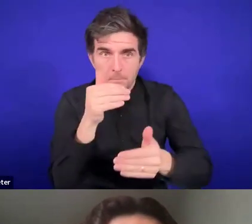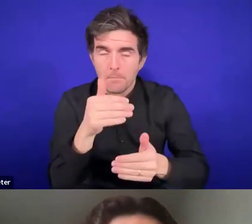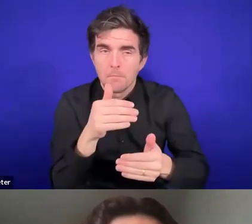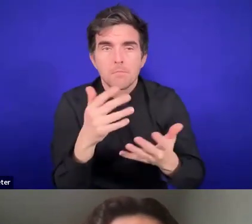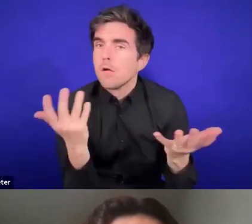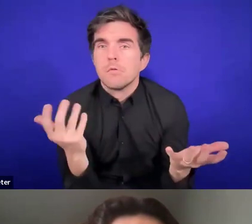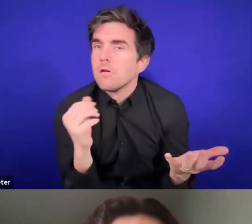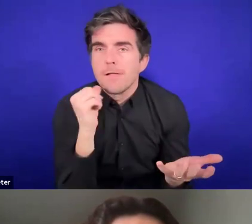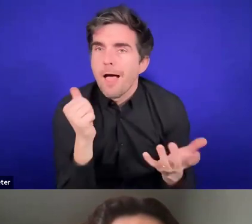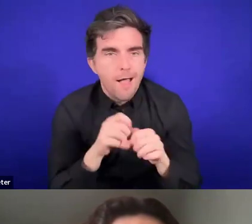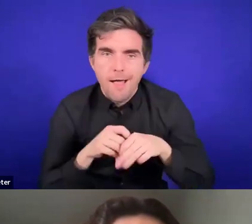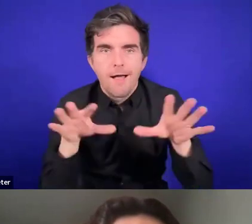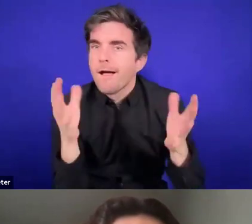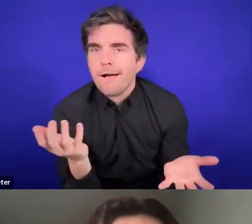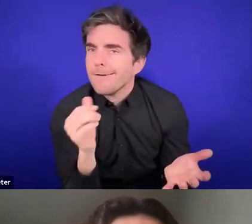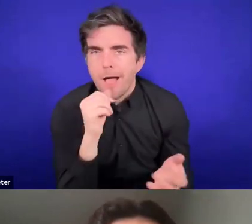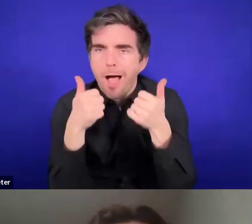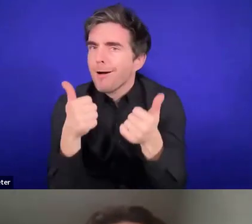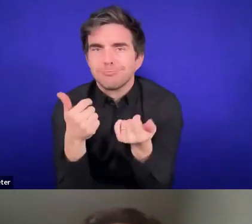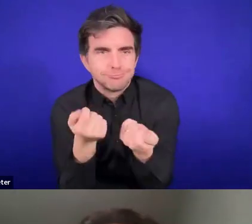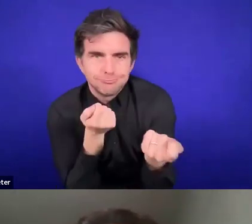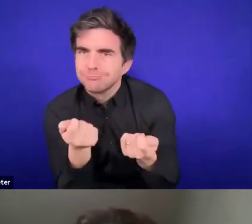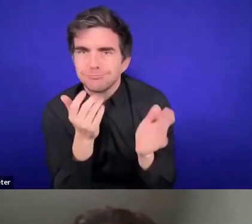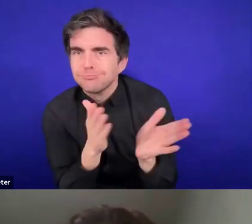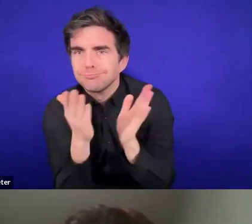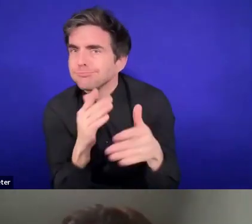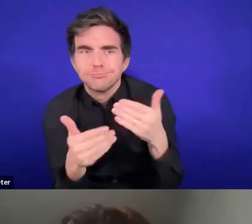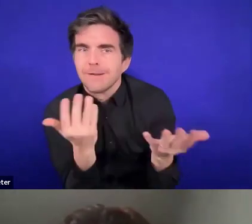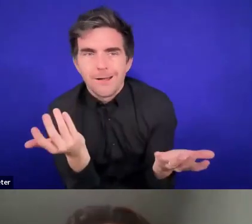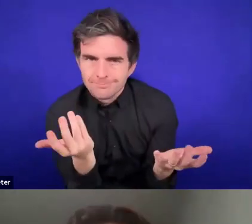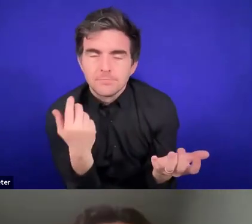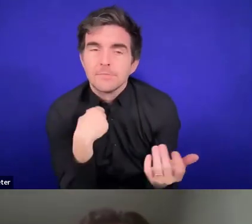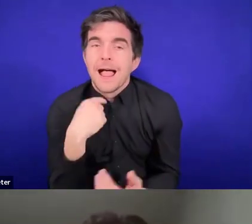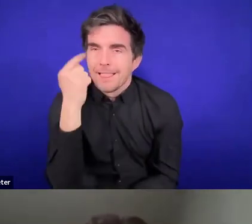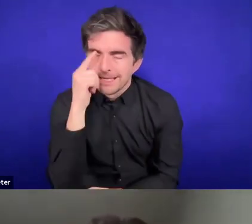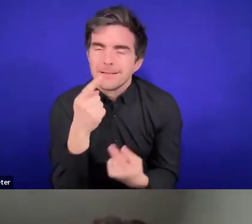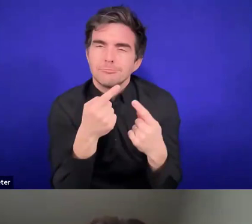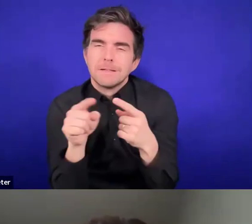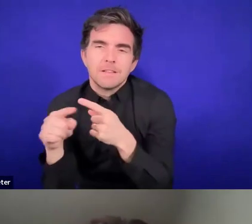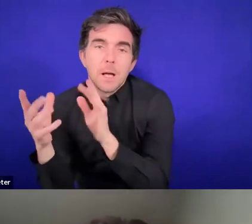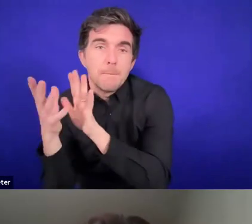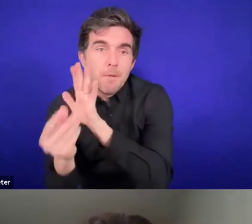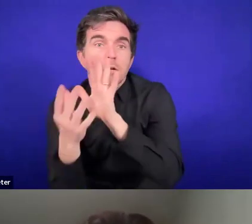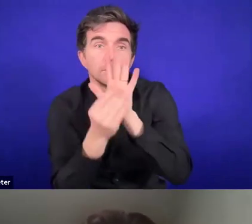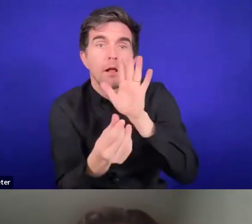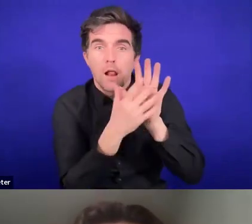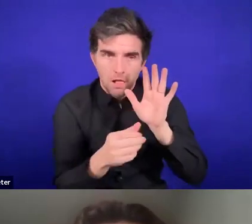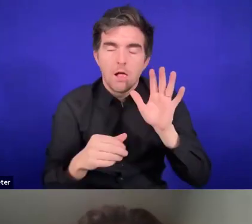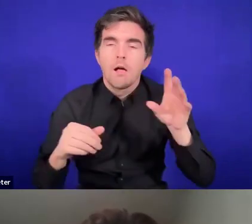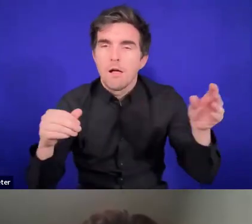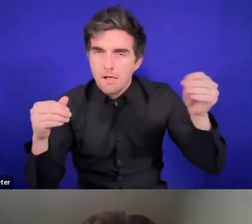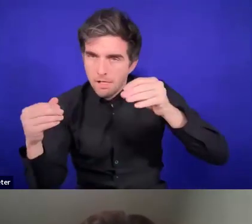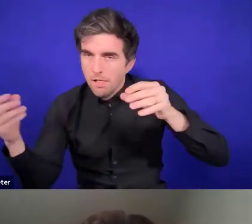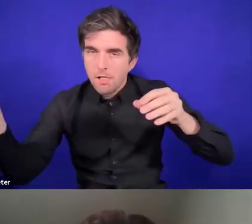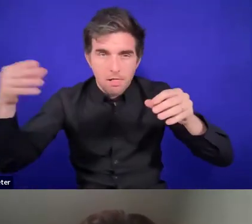together would help a lot in terms of providing a greater resilience approach and programs. So in this case, I think